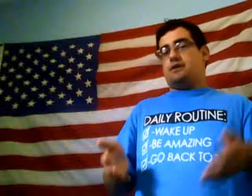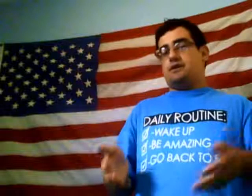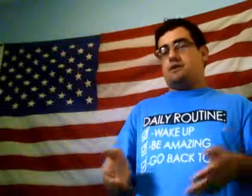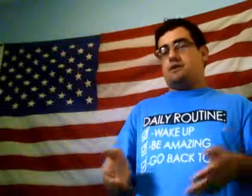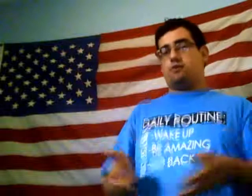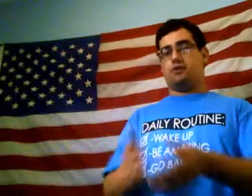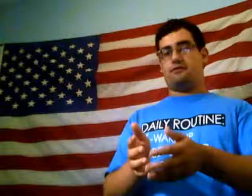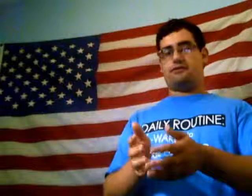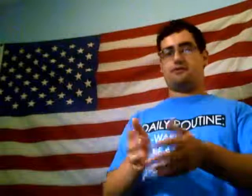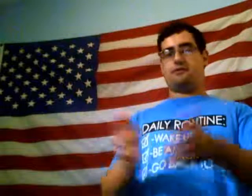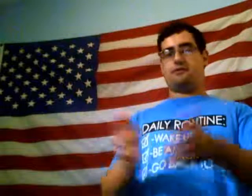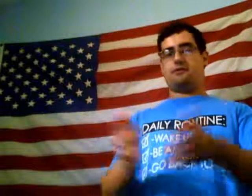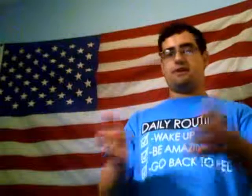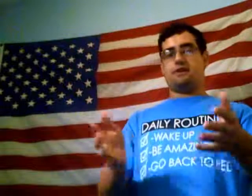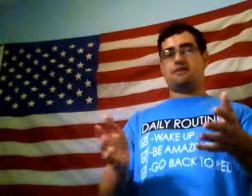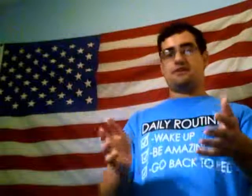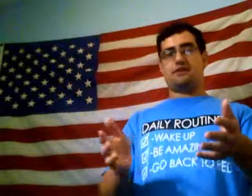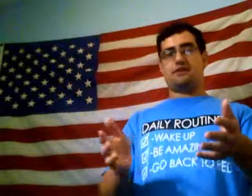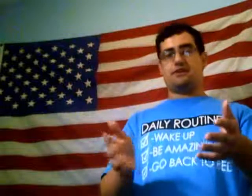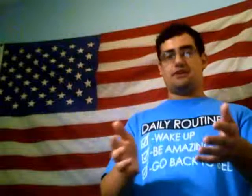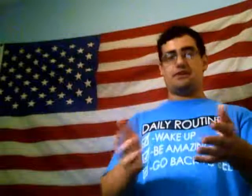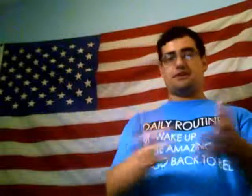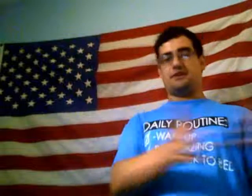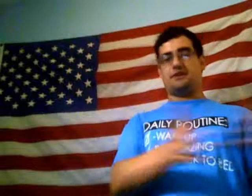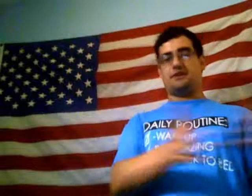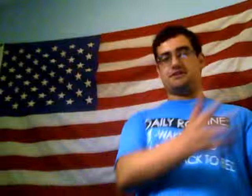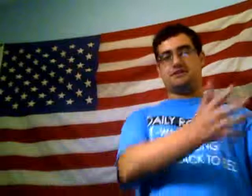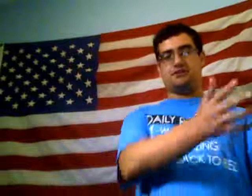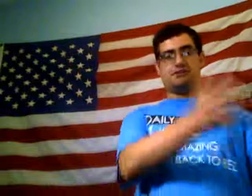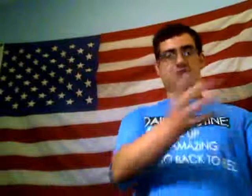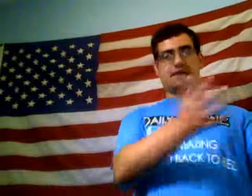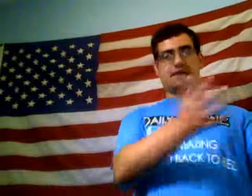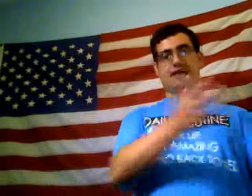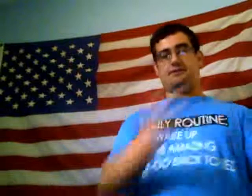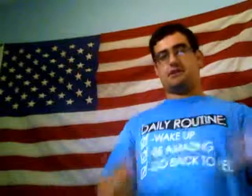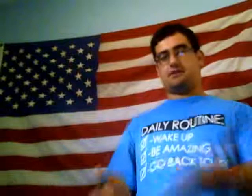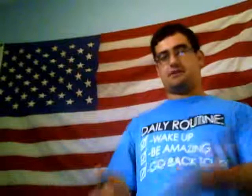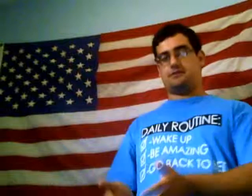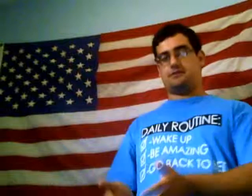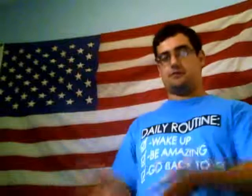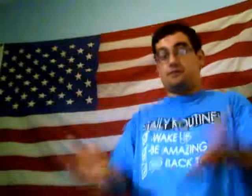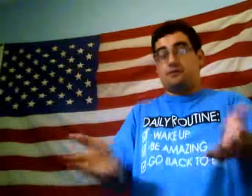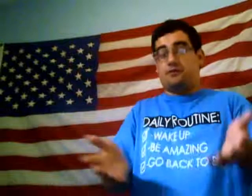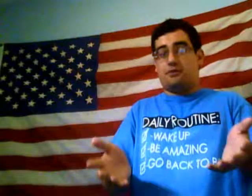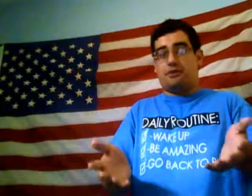he would have conceded the nomination to Taft and not form his own third